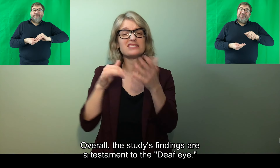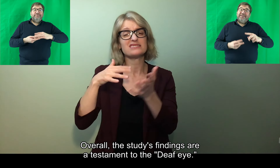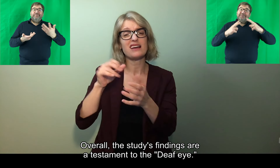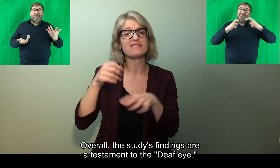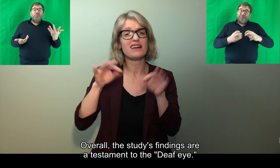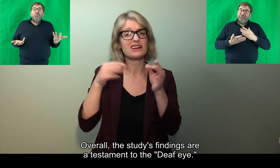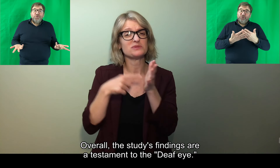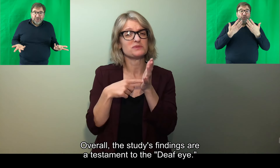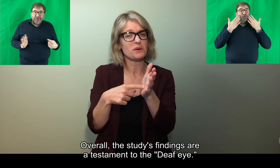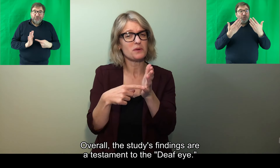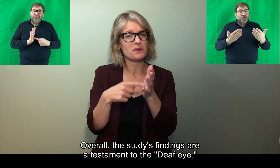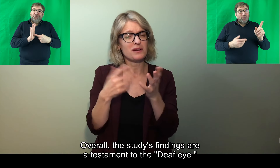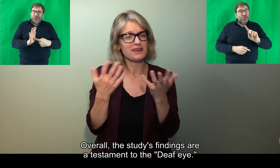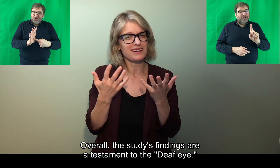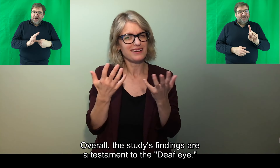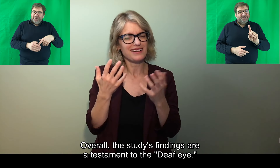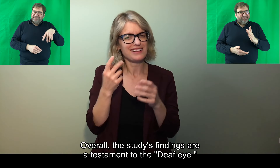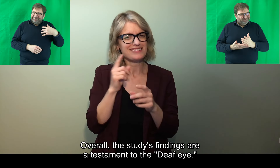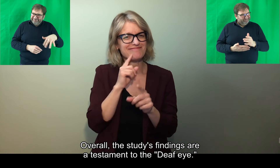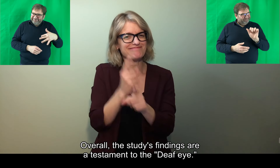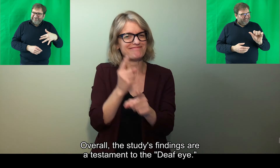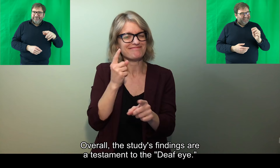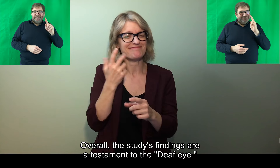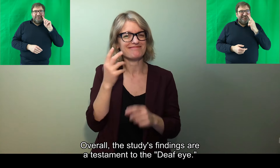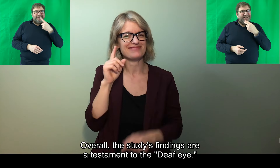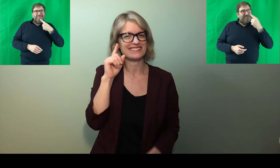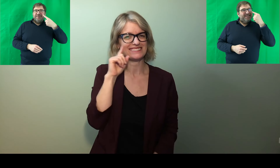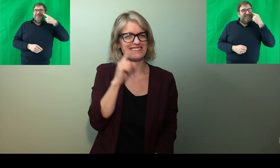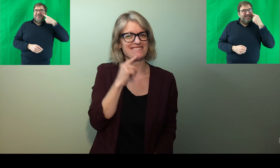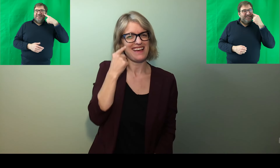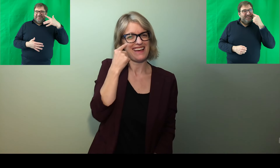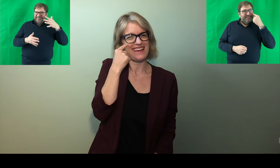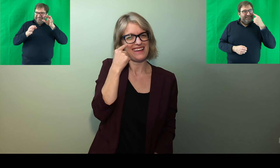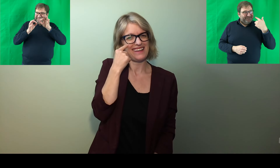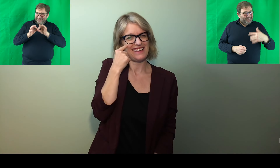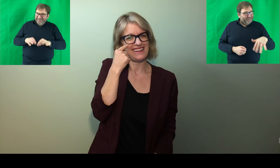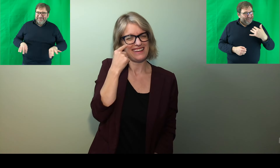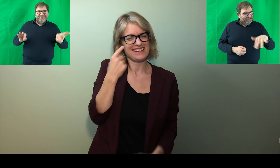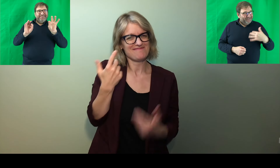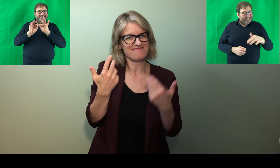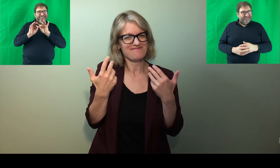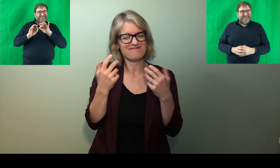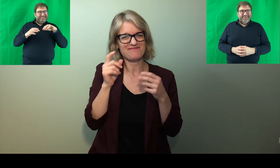Overall, the study's findings are a testament to the deaf eye.